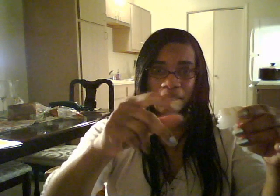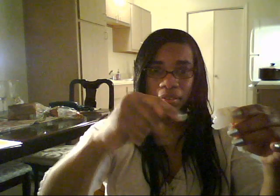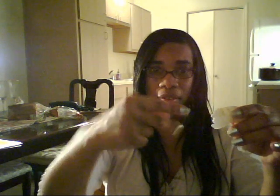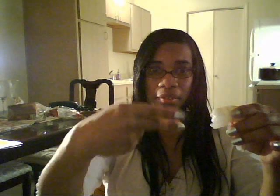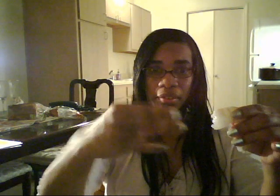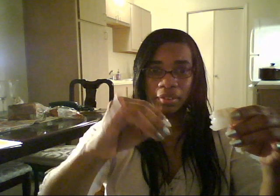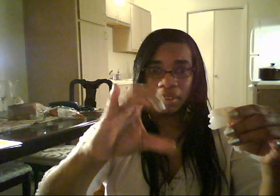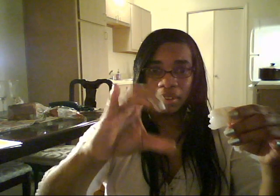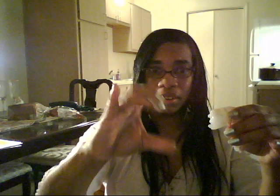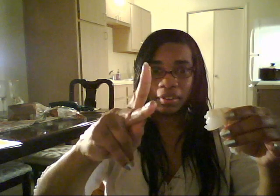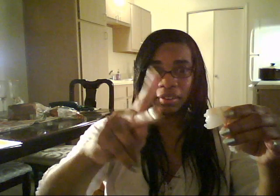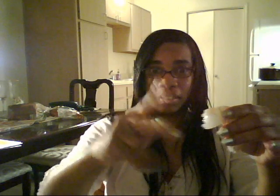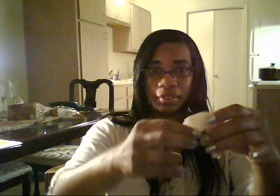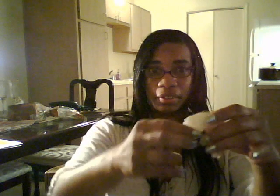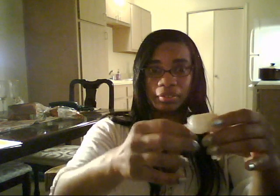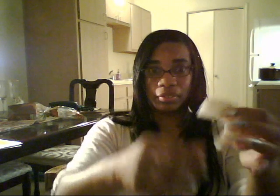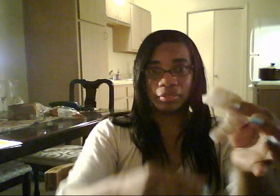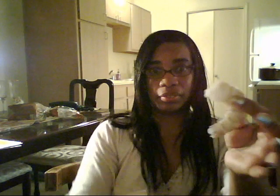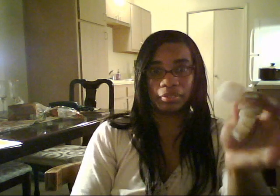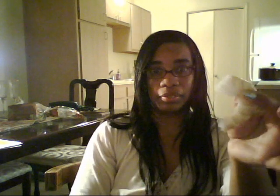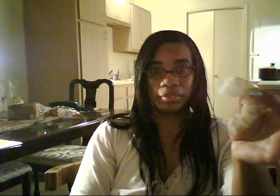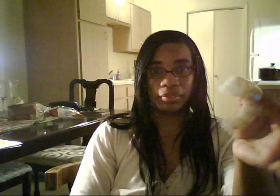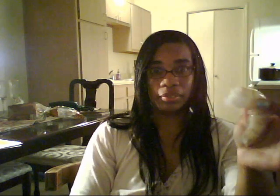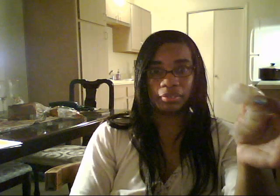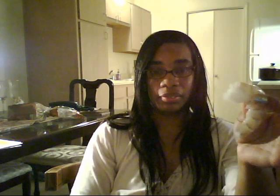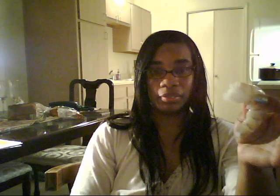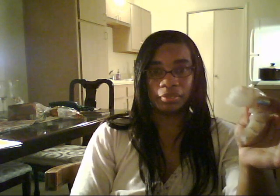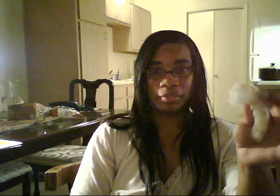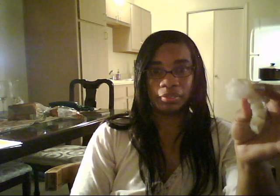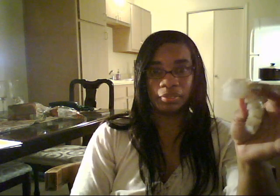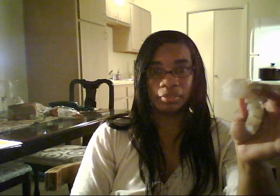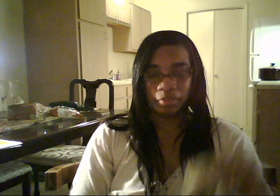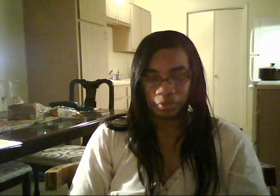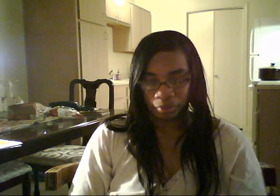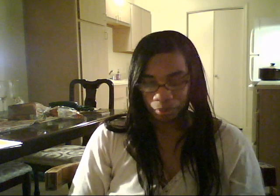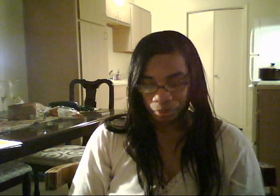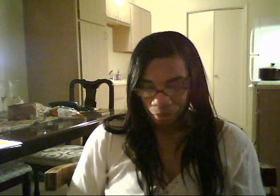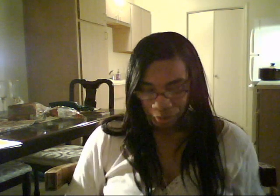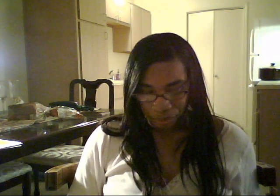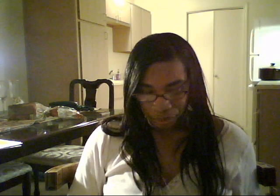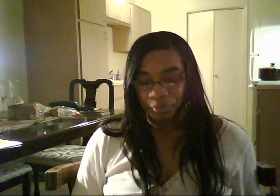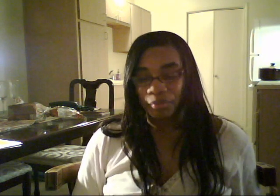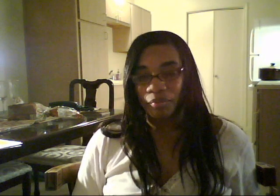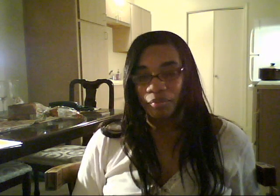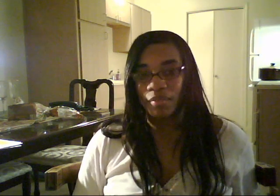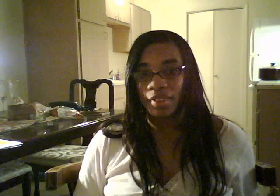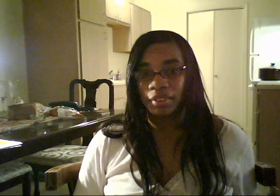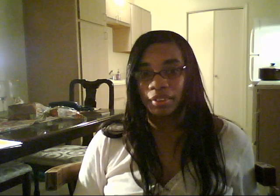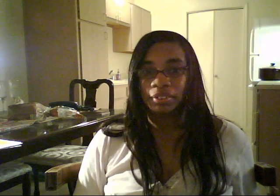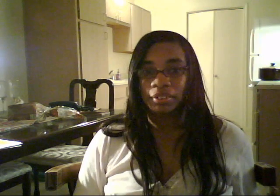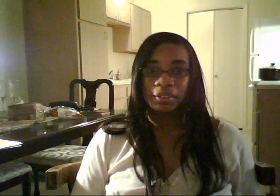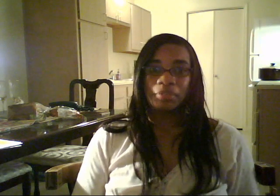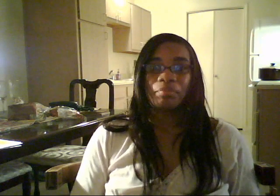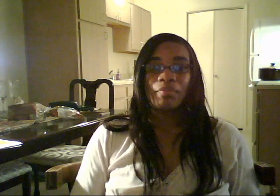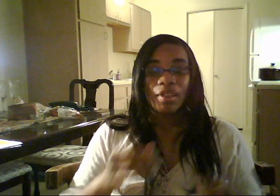So, what you're saying is that they would come to your motel, have their rendezvous, and leave, no problem. Is